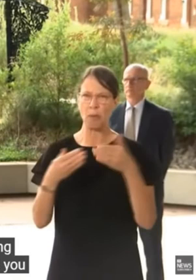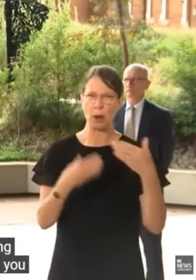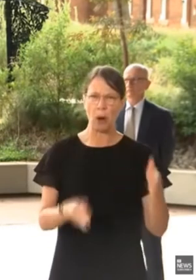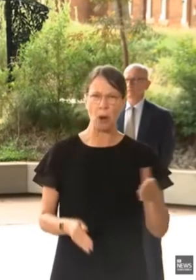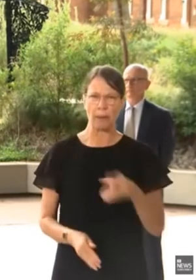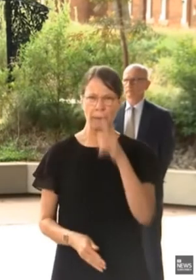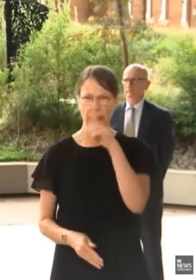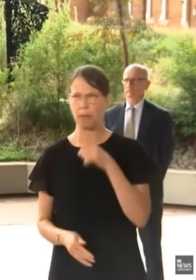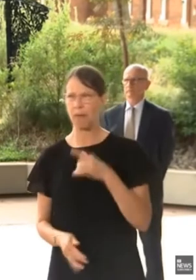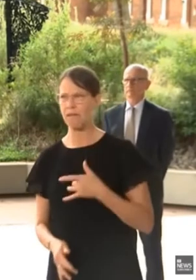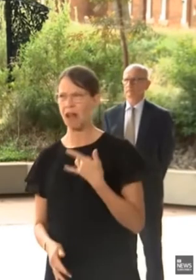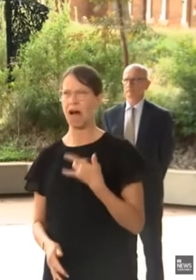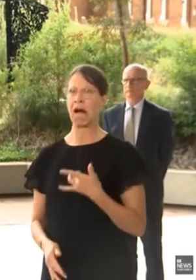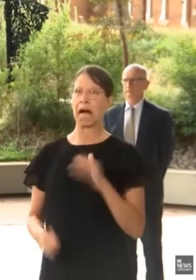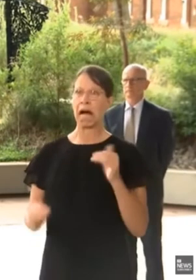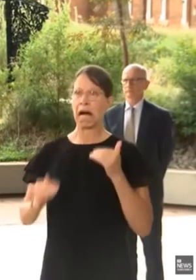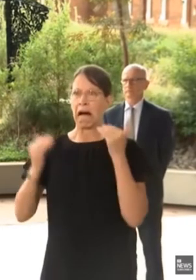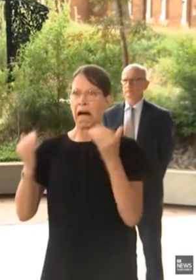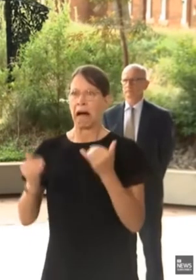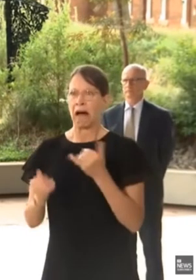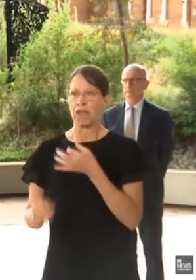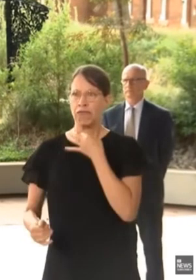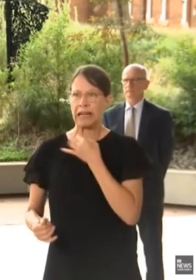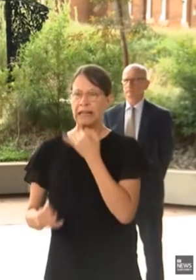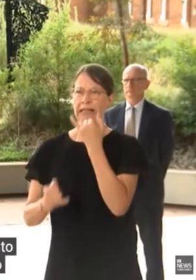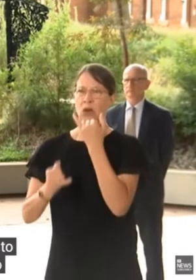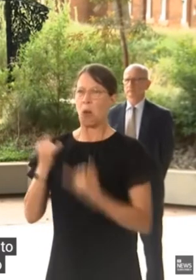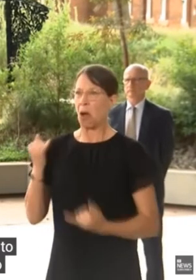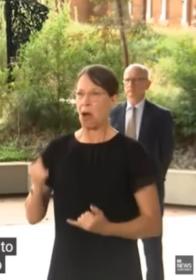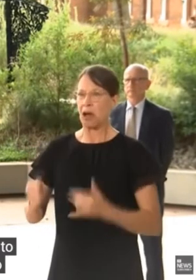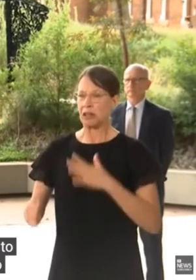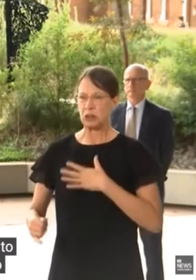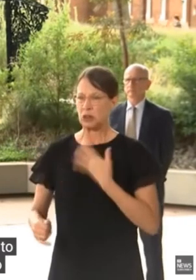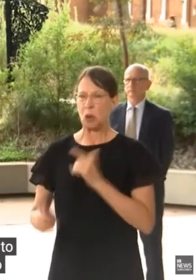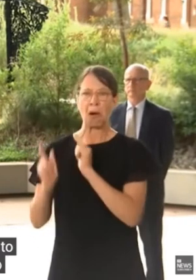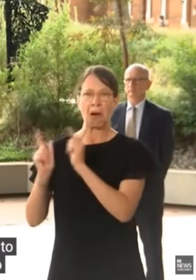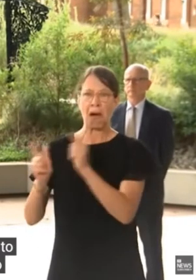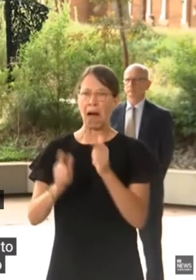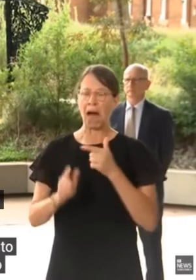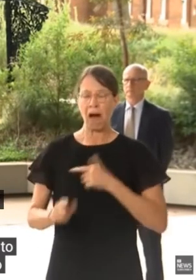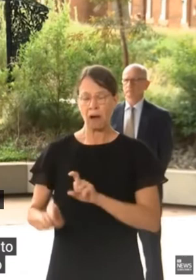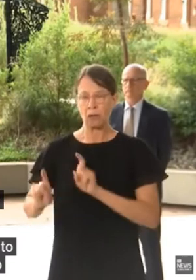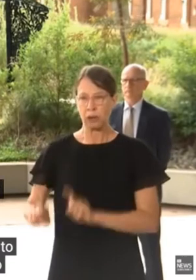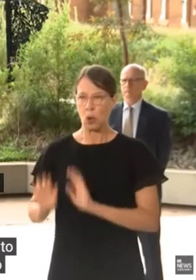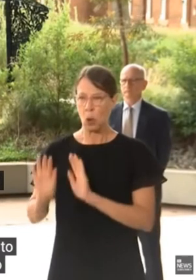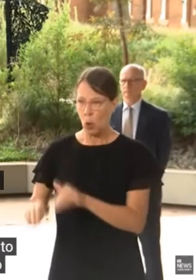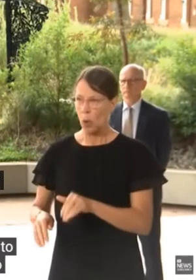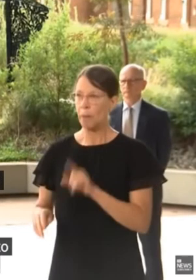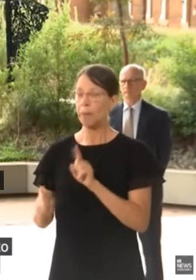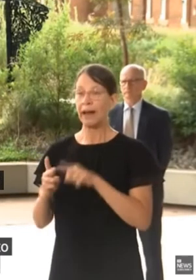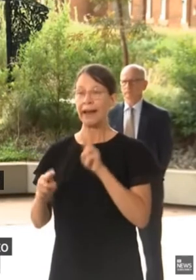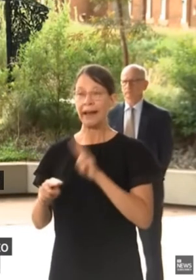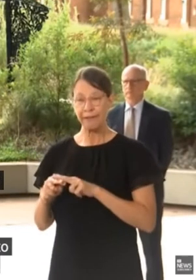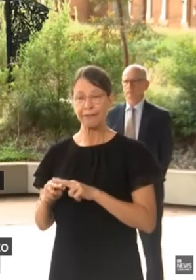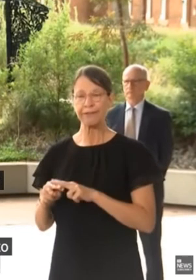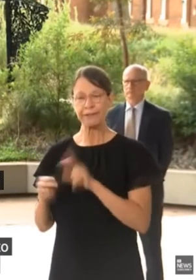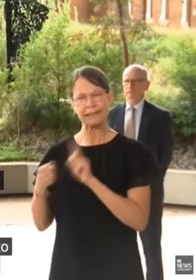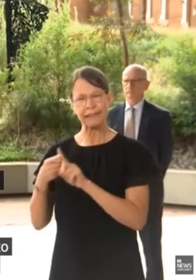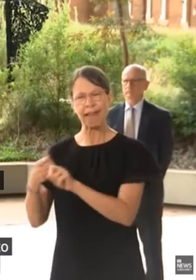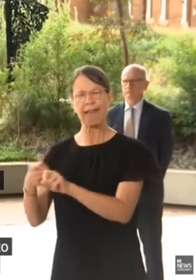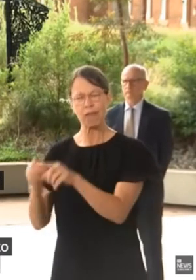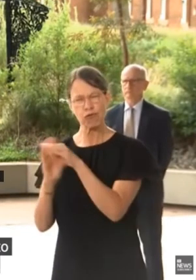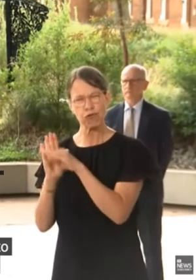bars, have people go out to restaurants and cafes and to retail by checking in, then that's a great thing. And I even can sense